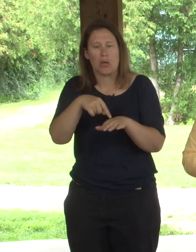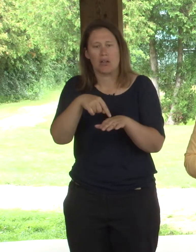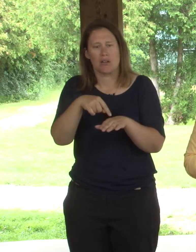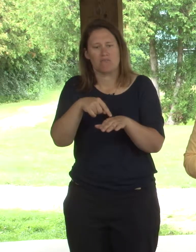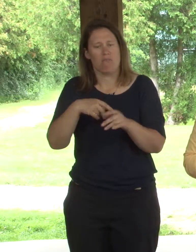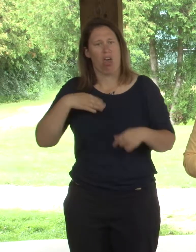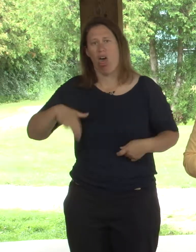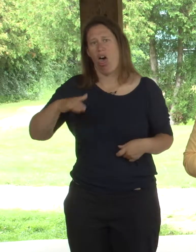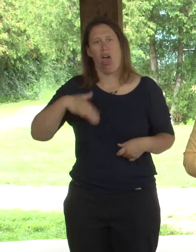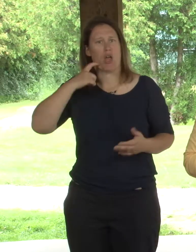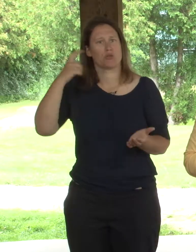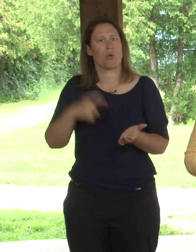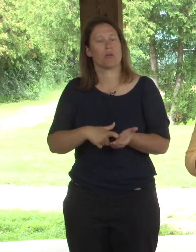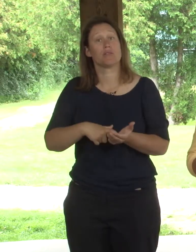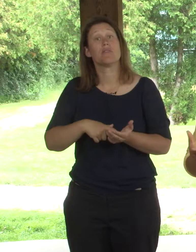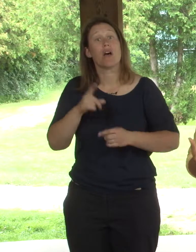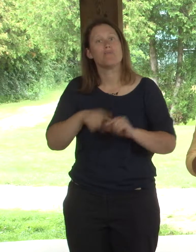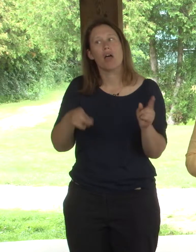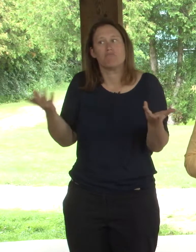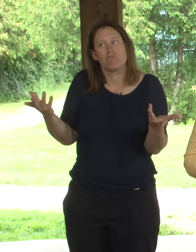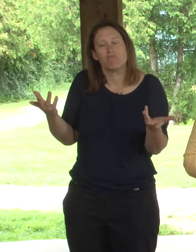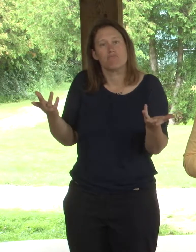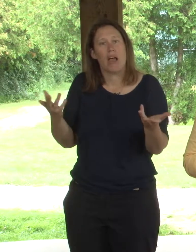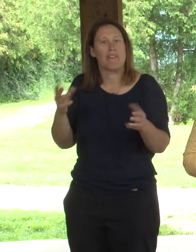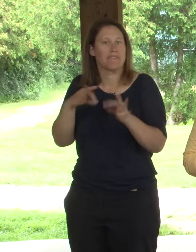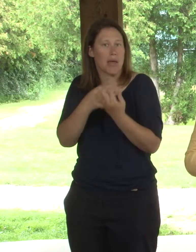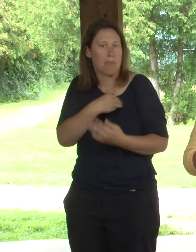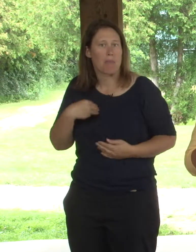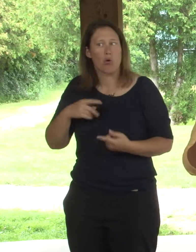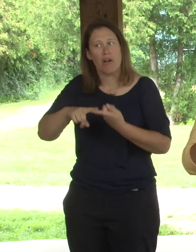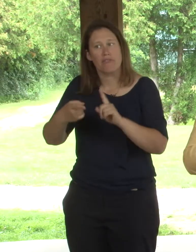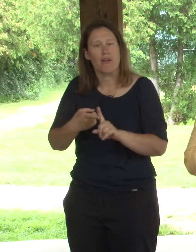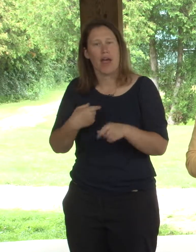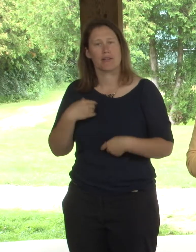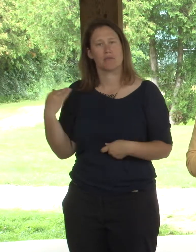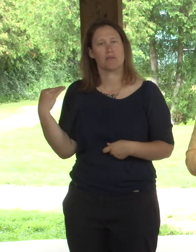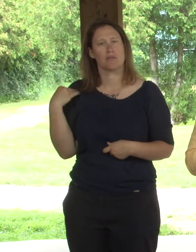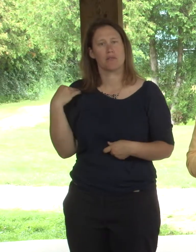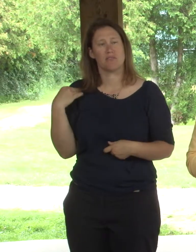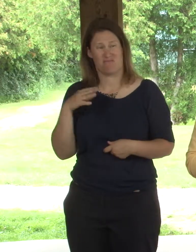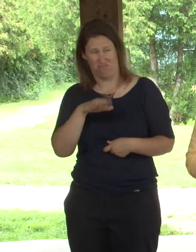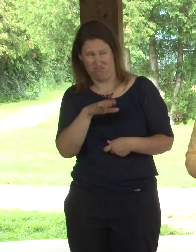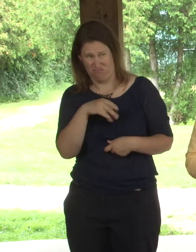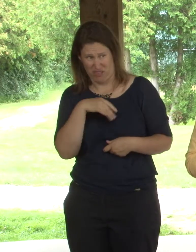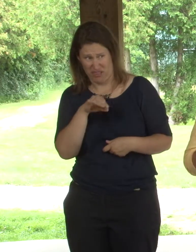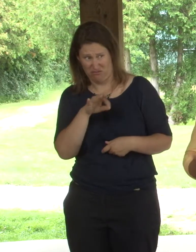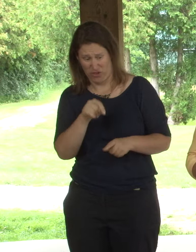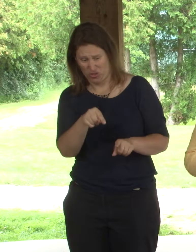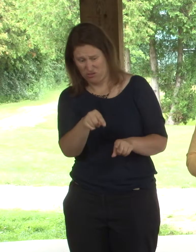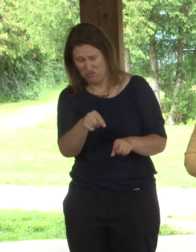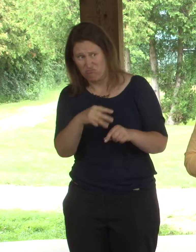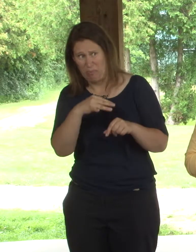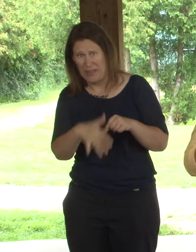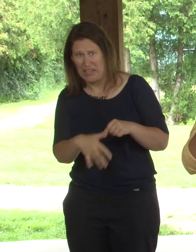member tends to notice that we've got a sore or an opening on our foot and we don't even feel it or experience it, then